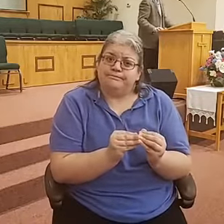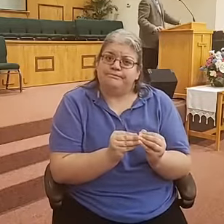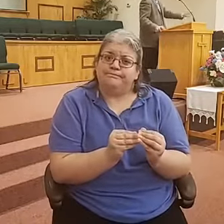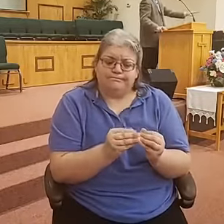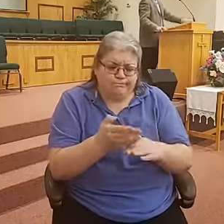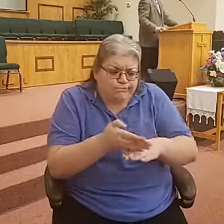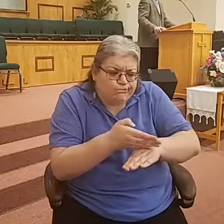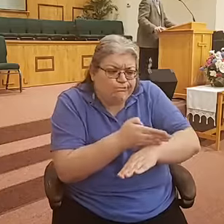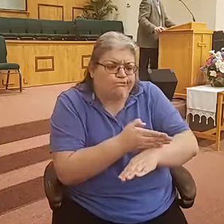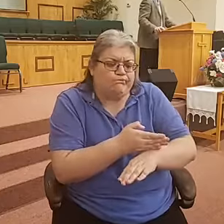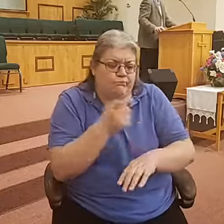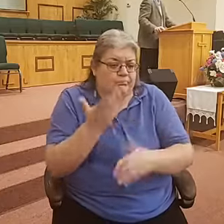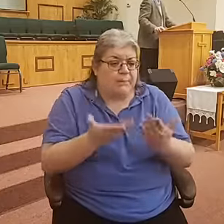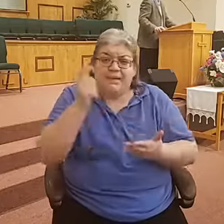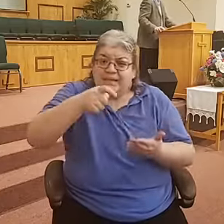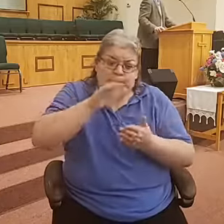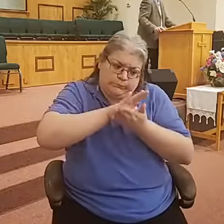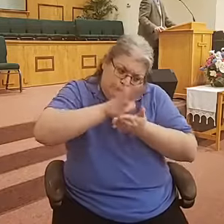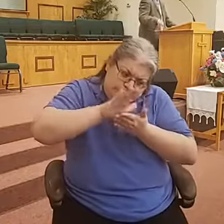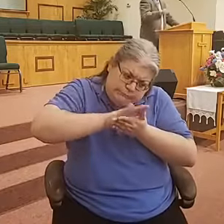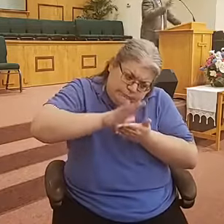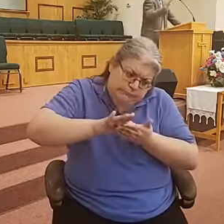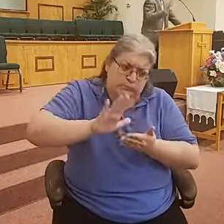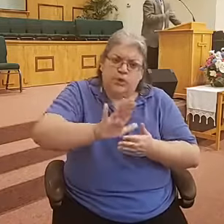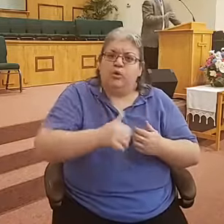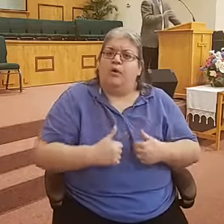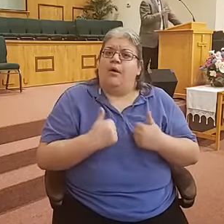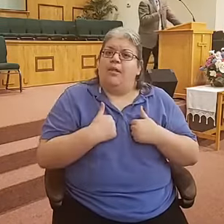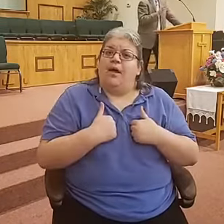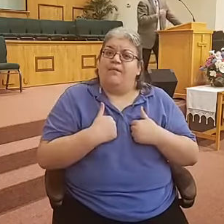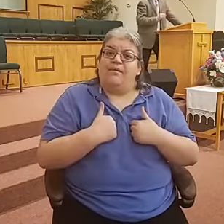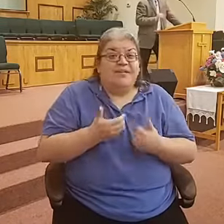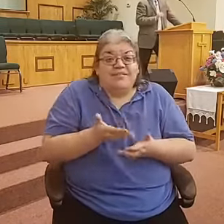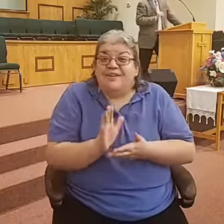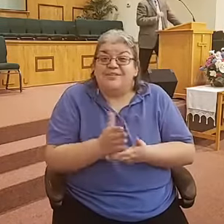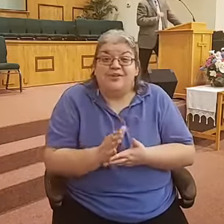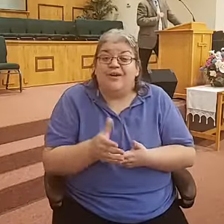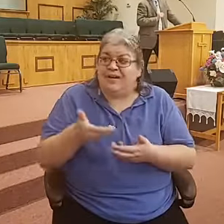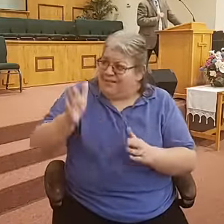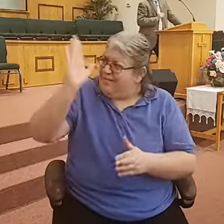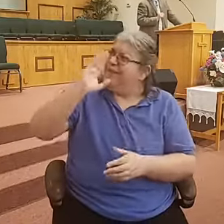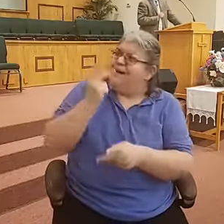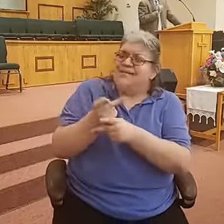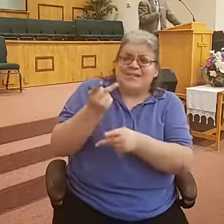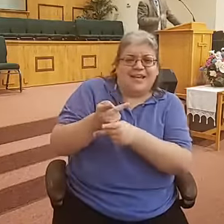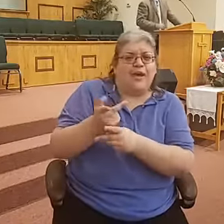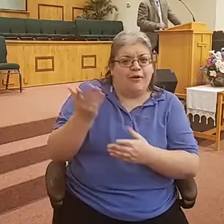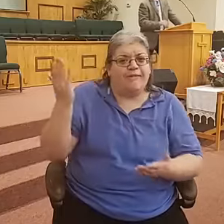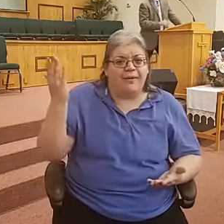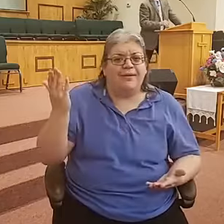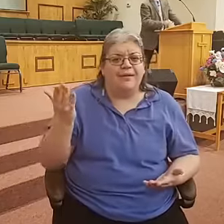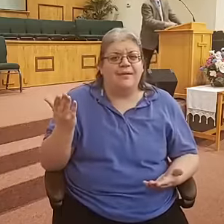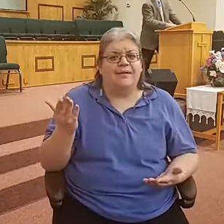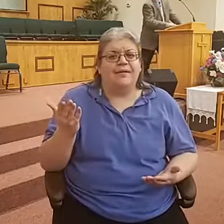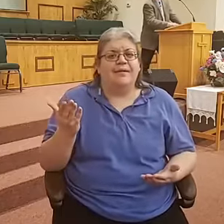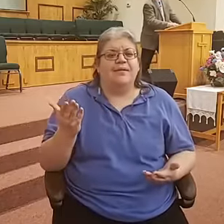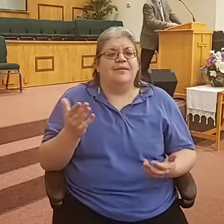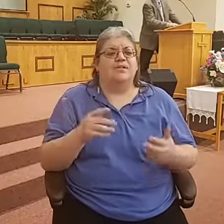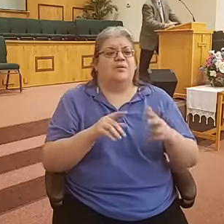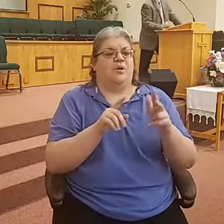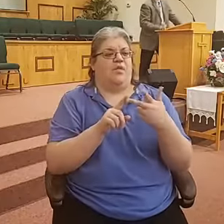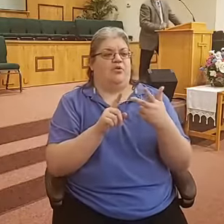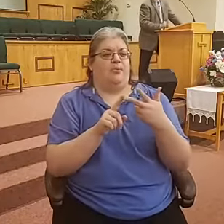needs to be some cleaning up. That's all right. Let God handle it. See, that leads me to the third